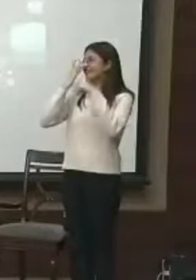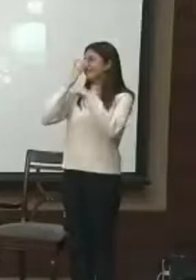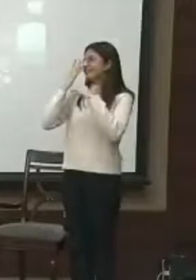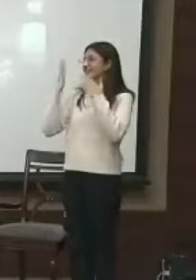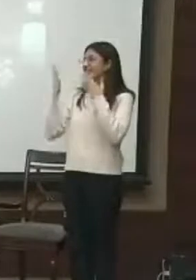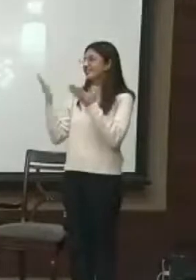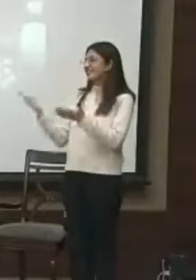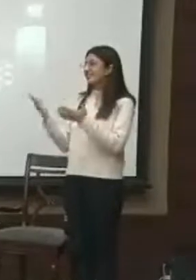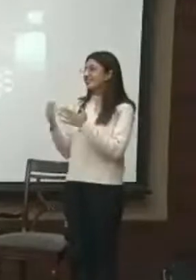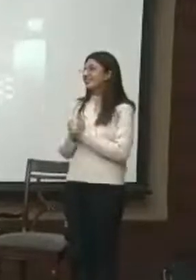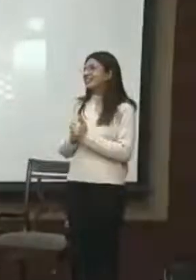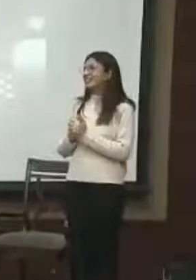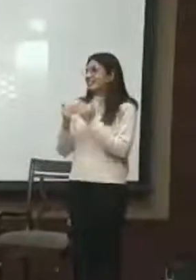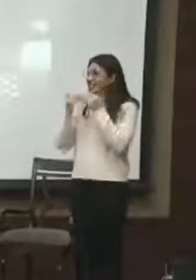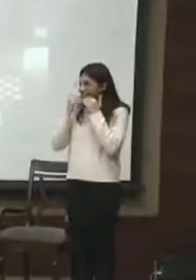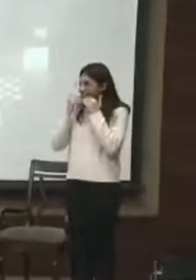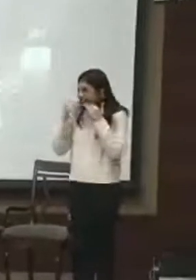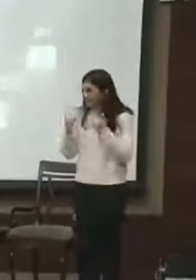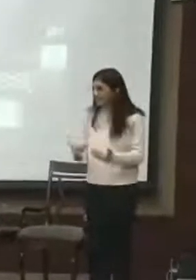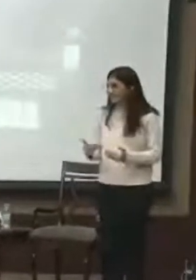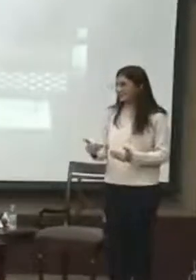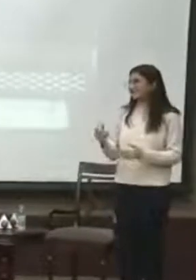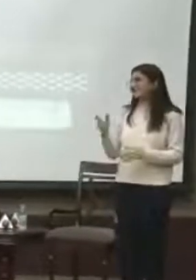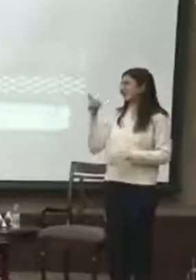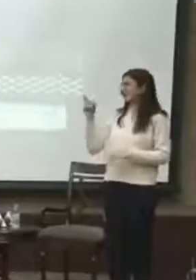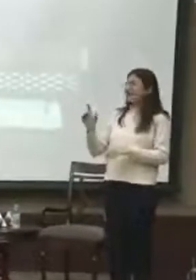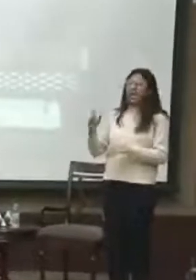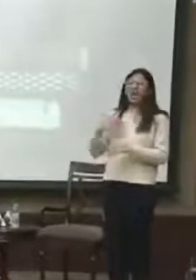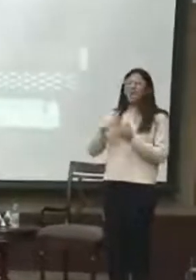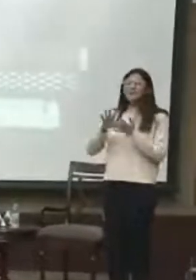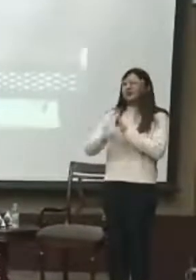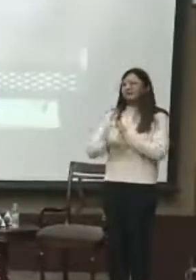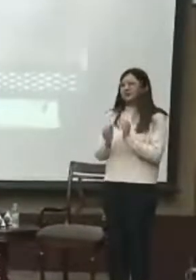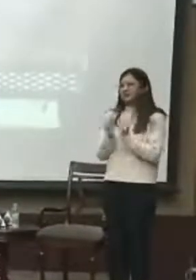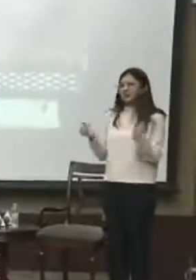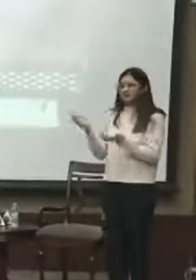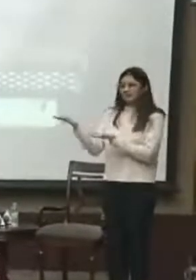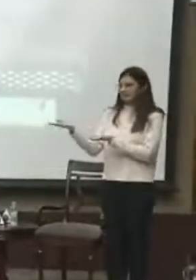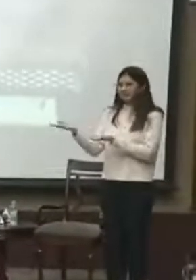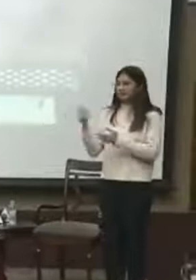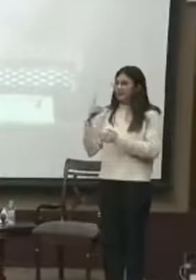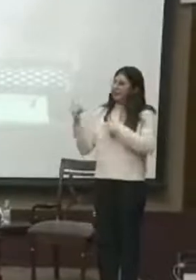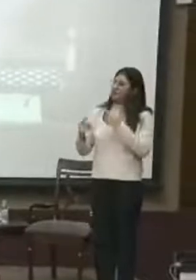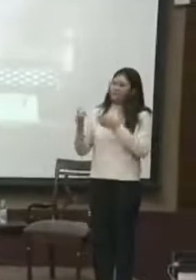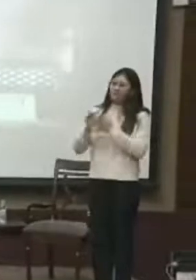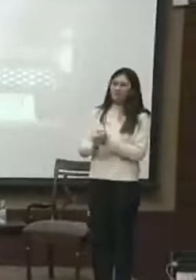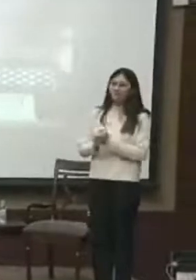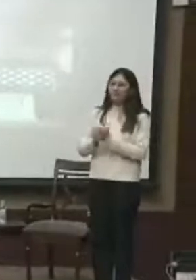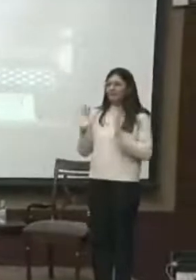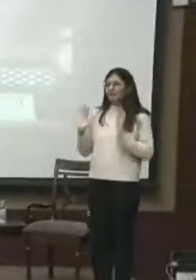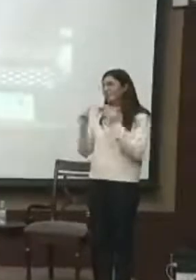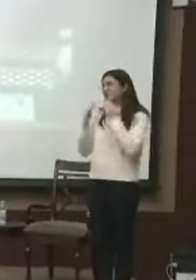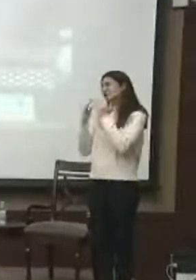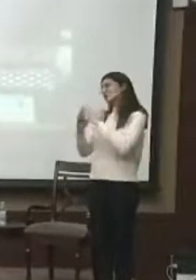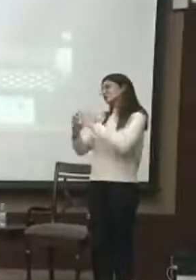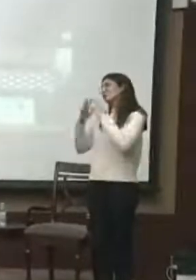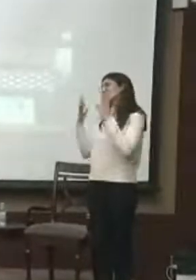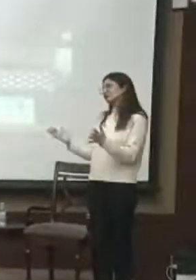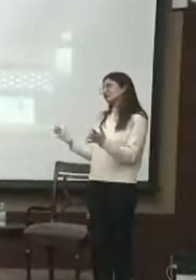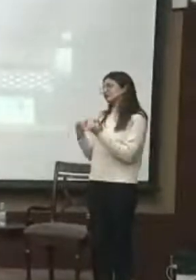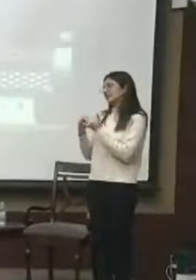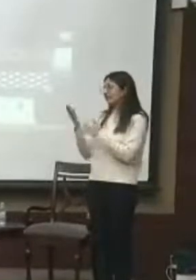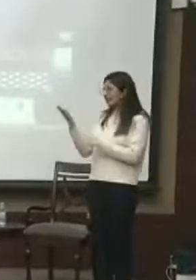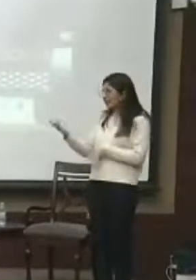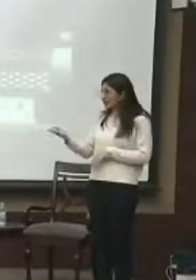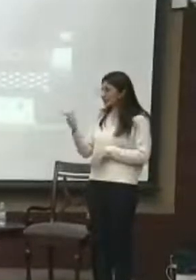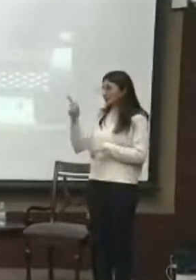Always behind the scenes. Never, I would have been hanged if I. Yeah, okay. Thank you so much, Sangeeta. It means a lot.